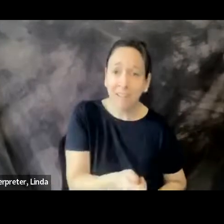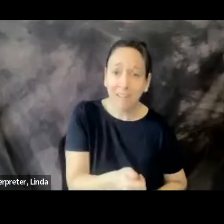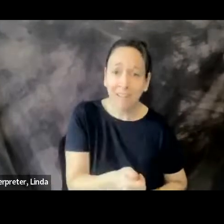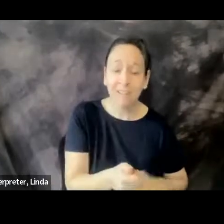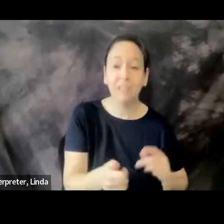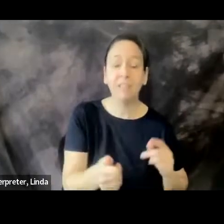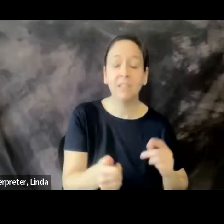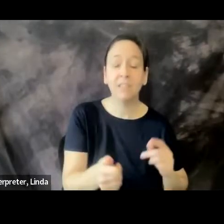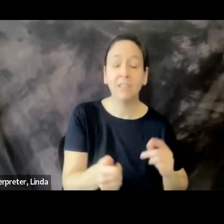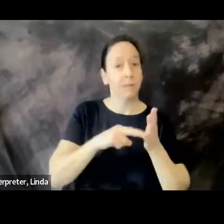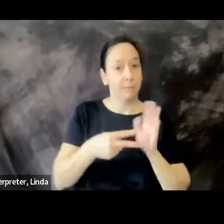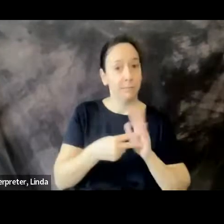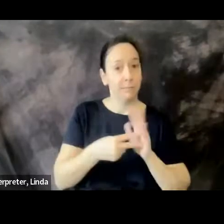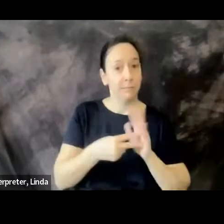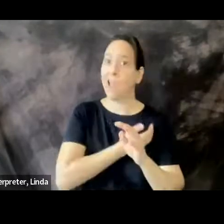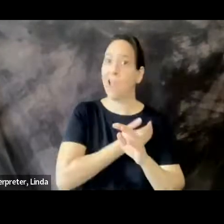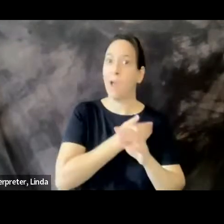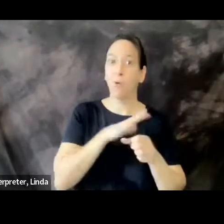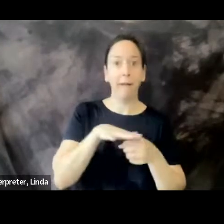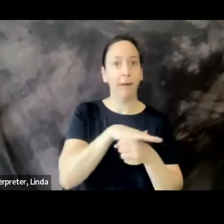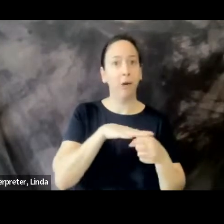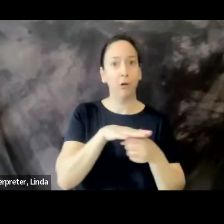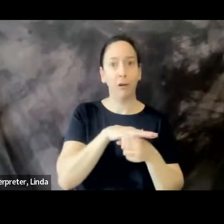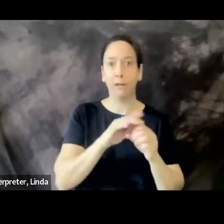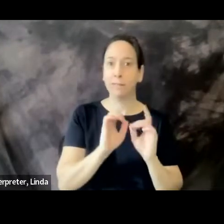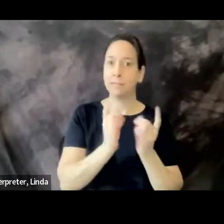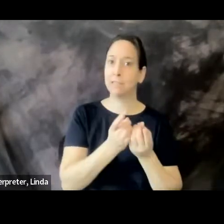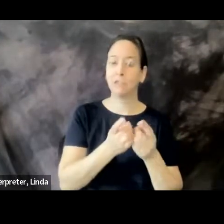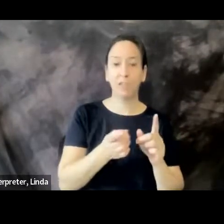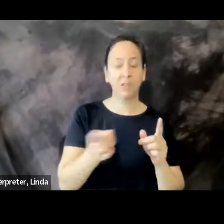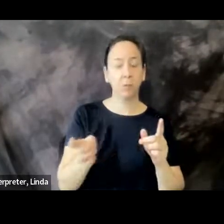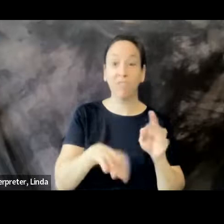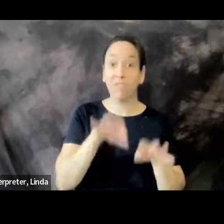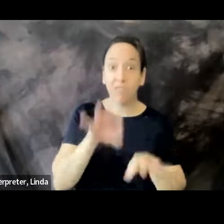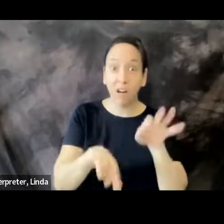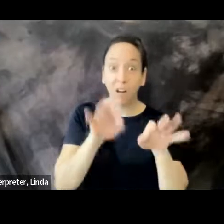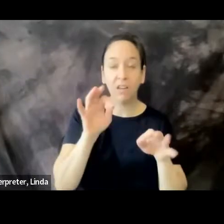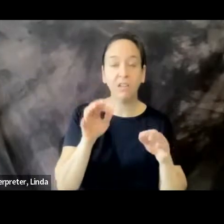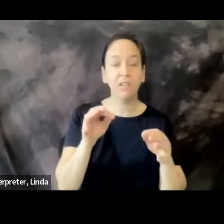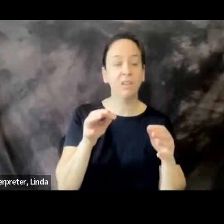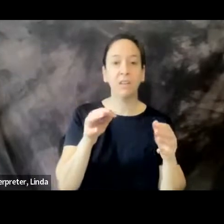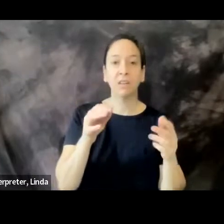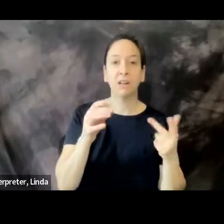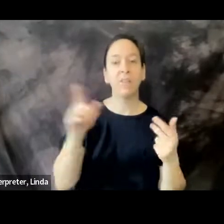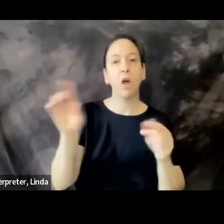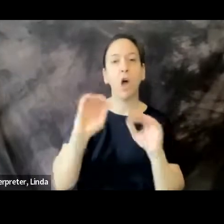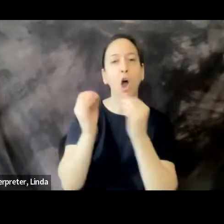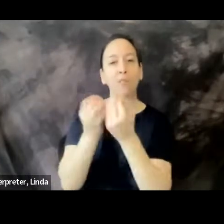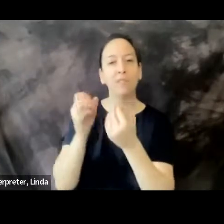the district. And we are often filing cases for fair hearings at the Office of Administrative